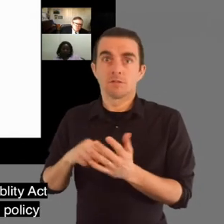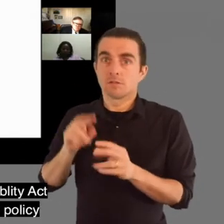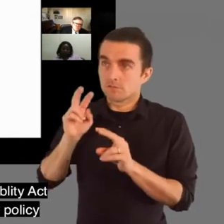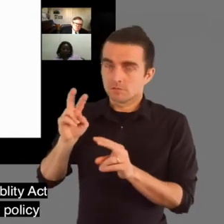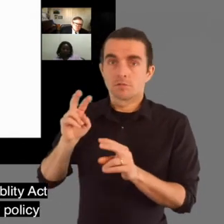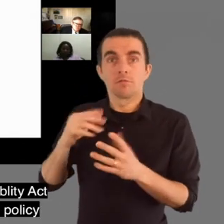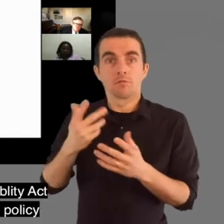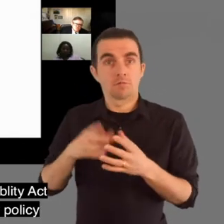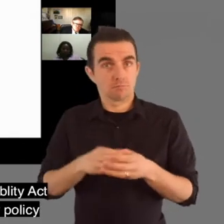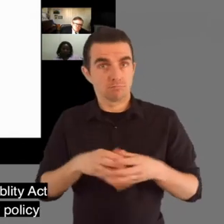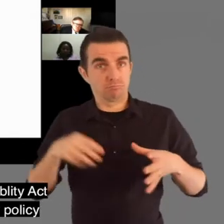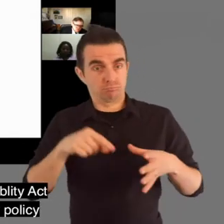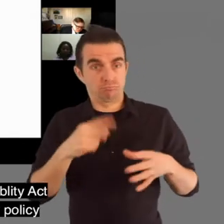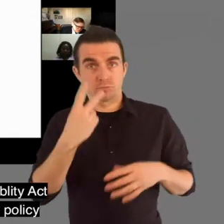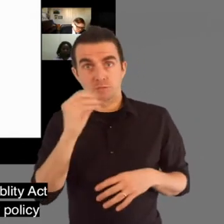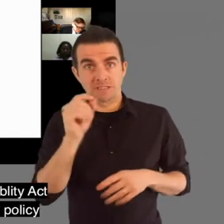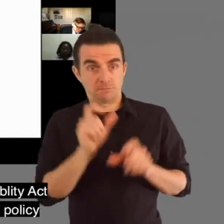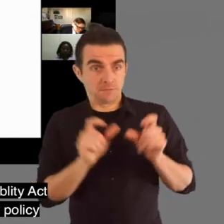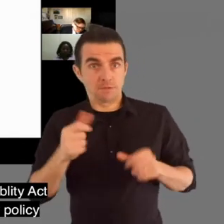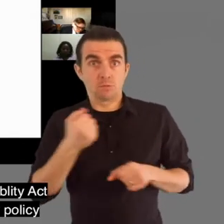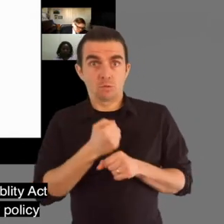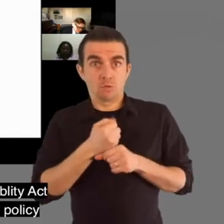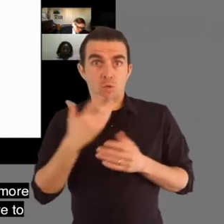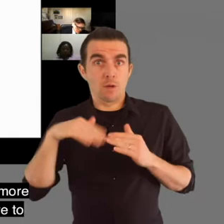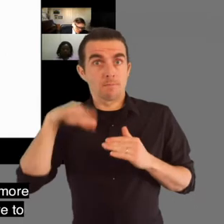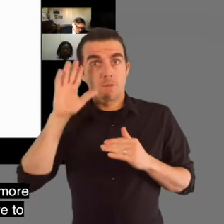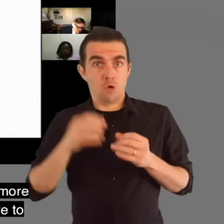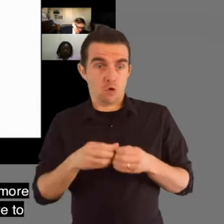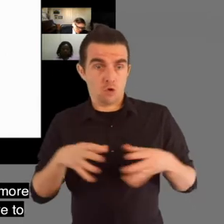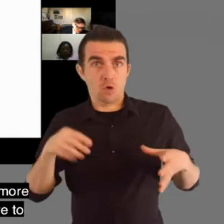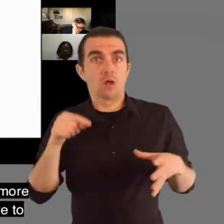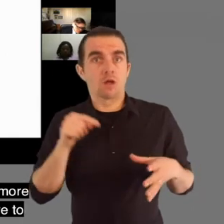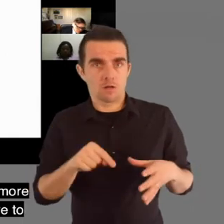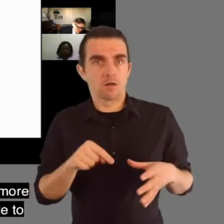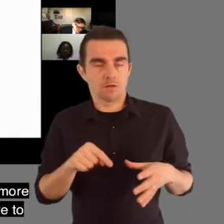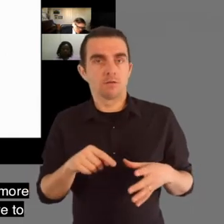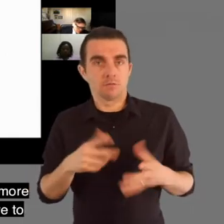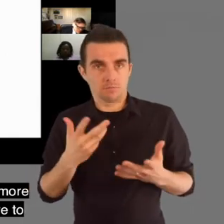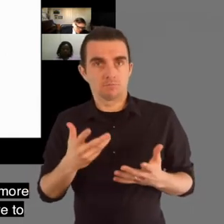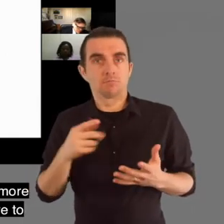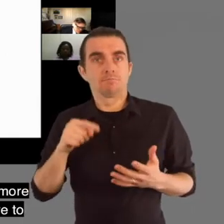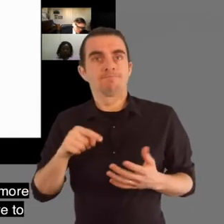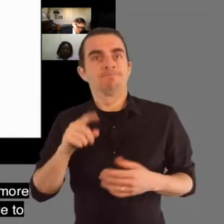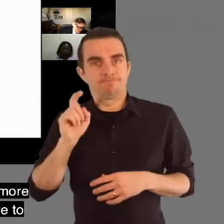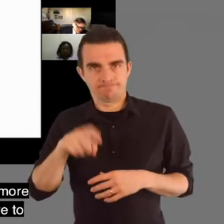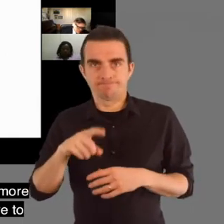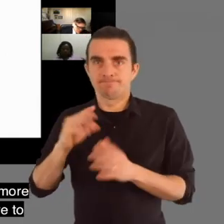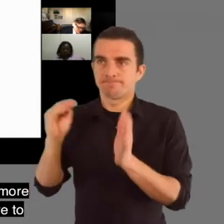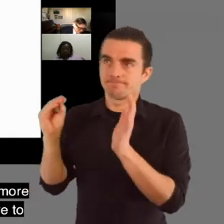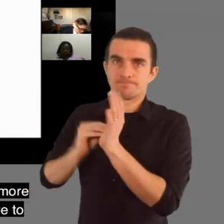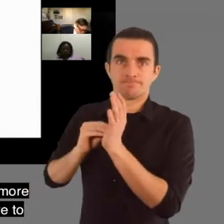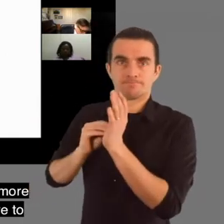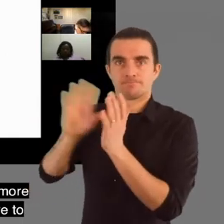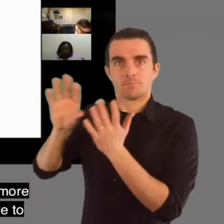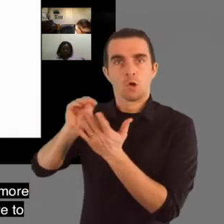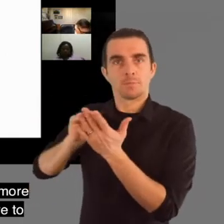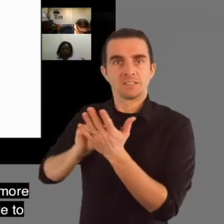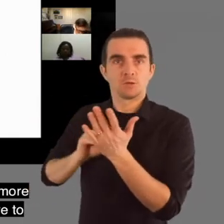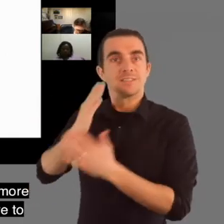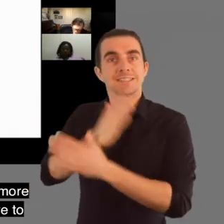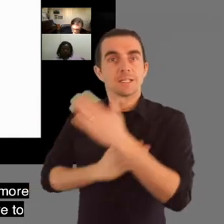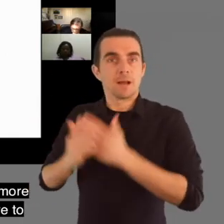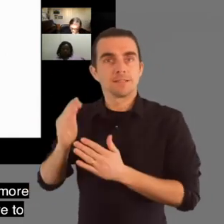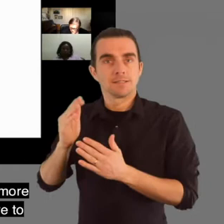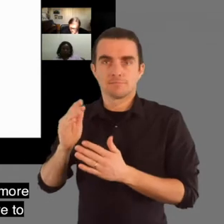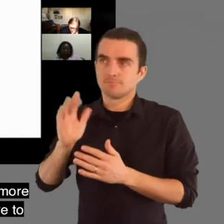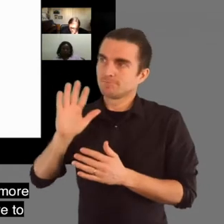the RPWD Act, the Rights of Persons with Disability Act, it talks about equal opportunity policy for every establishment with more than 20